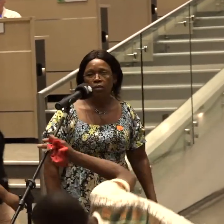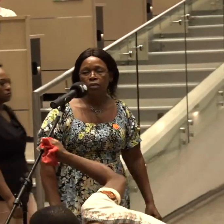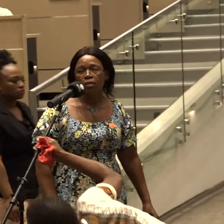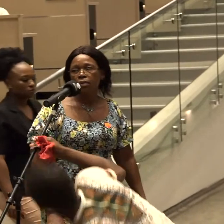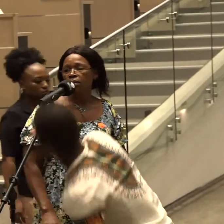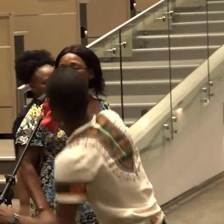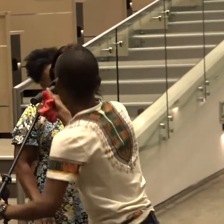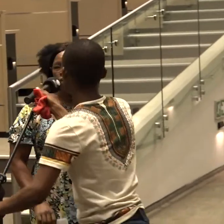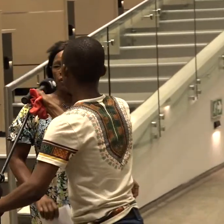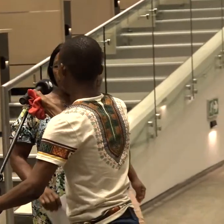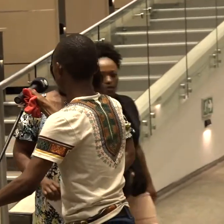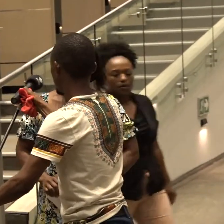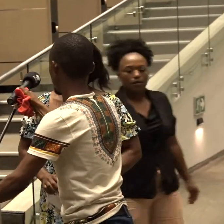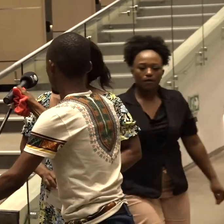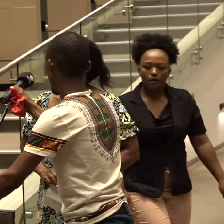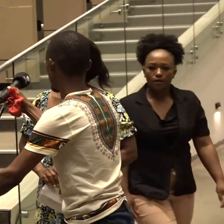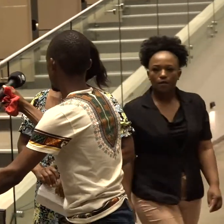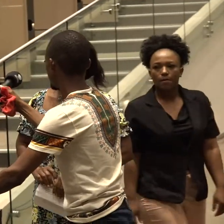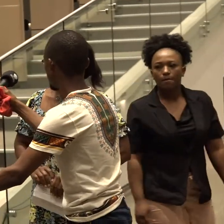foreign